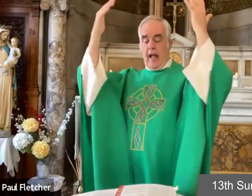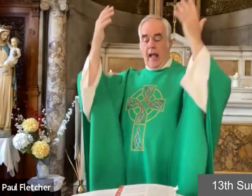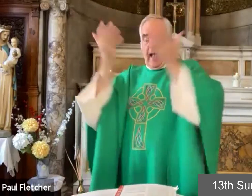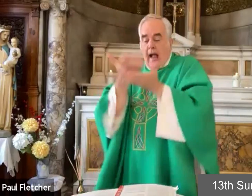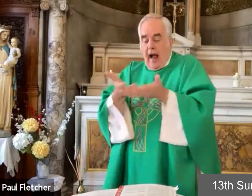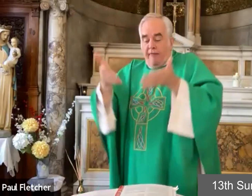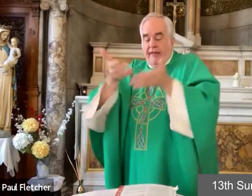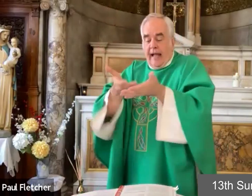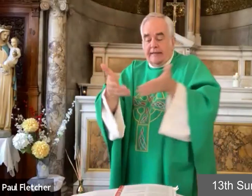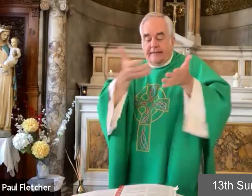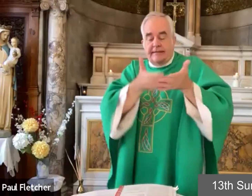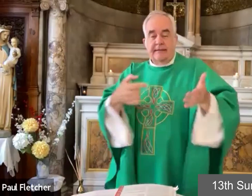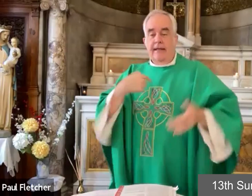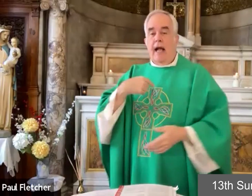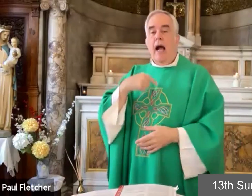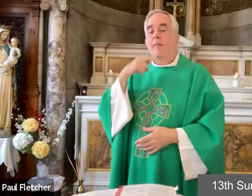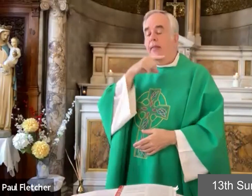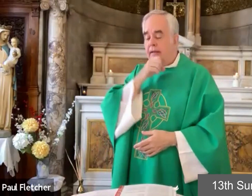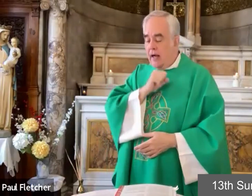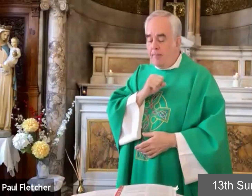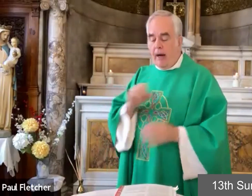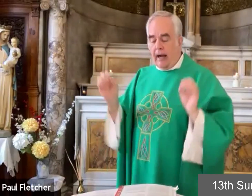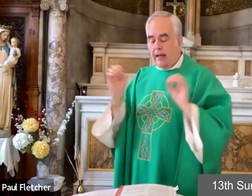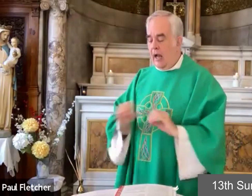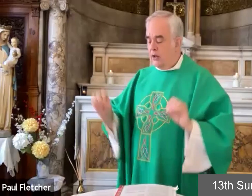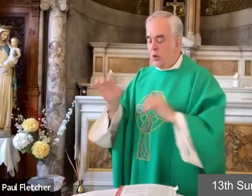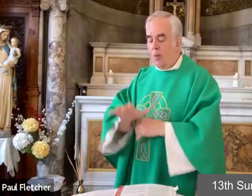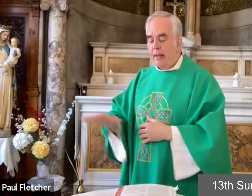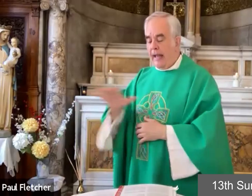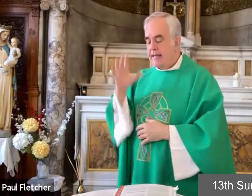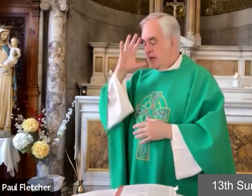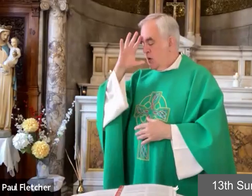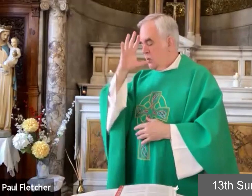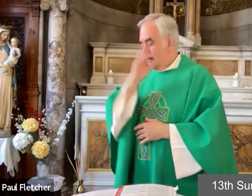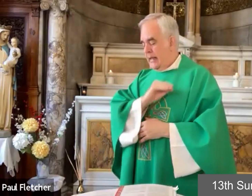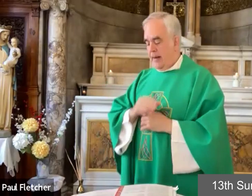earth have nests, but the Son of Man has no place to sleep.